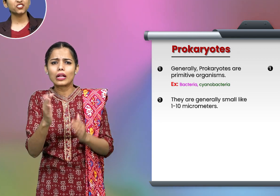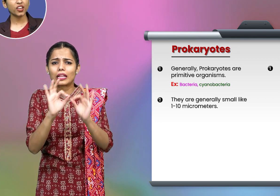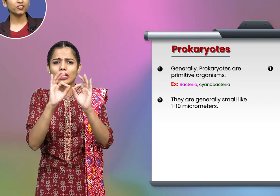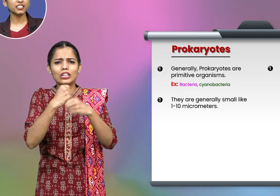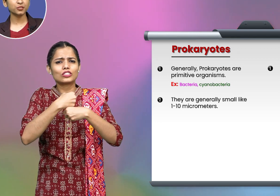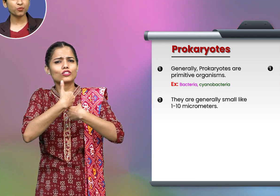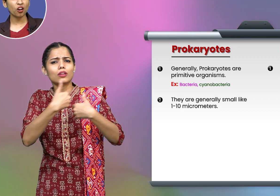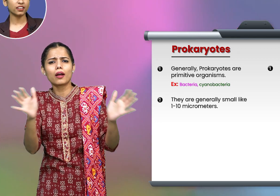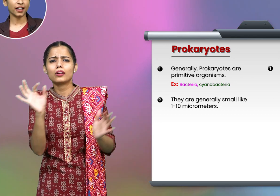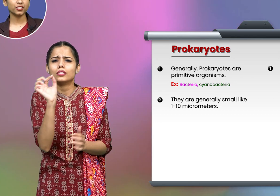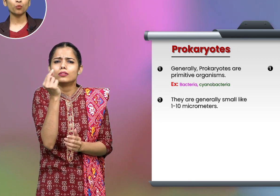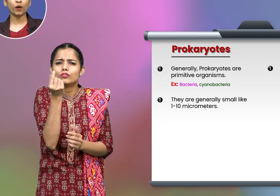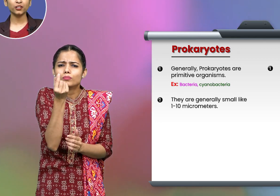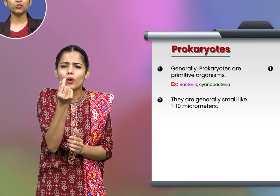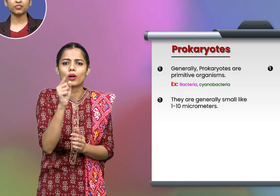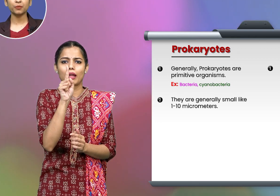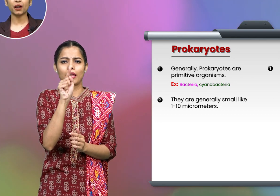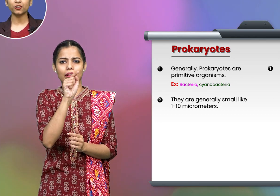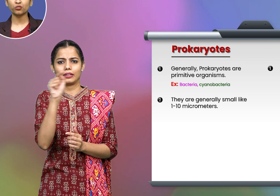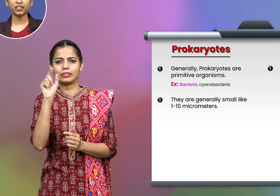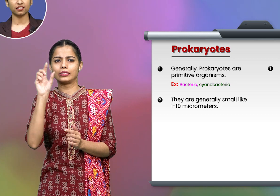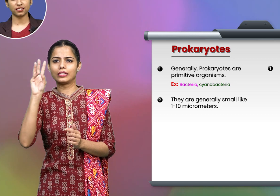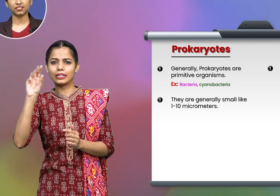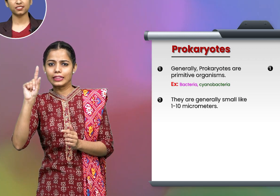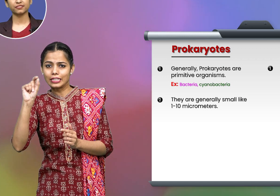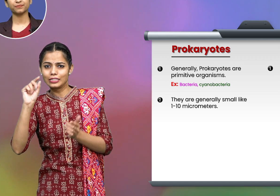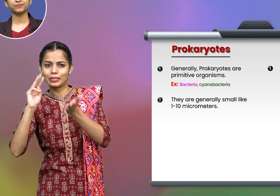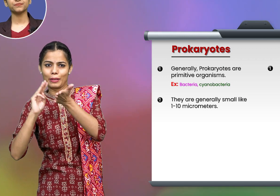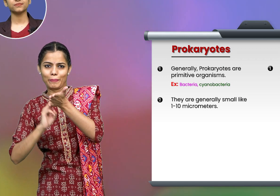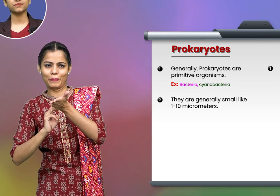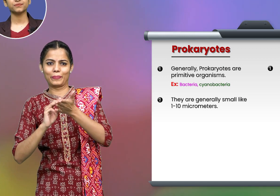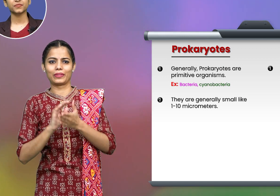They are generally small, like 1 to 10 micrometers,